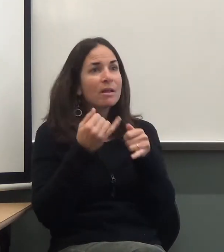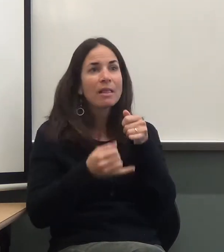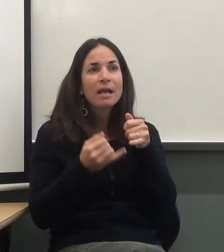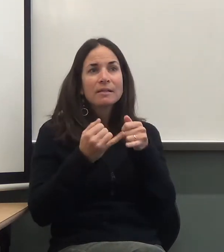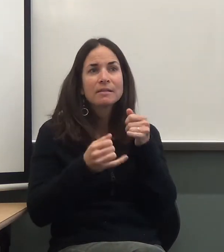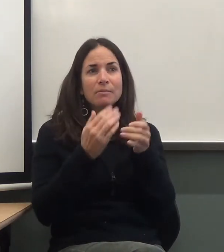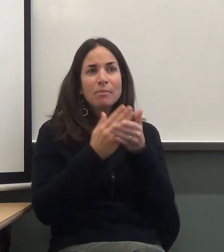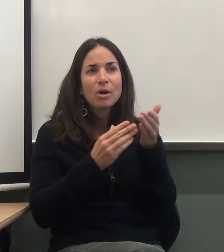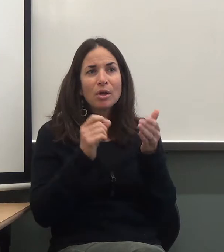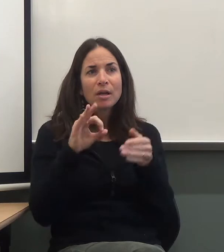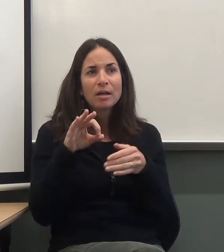are the prepositional